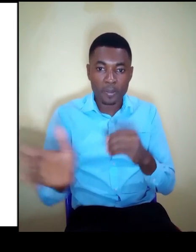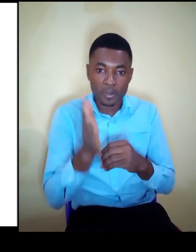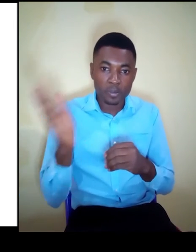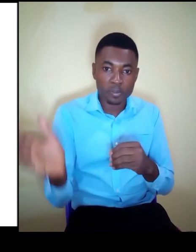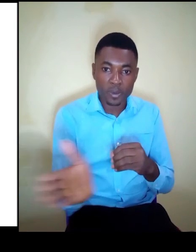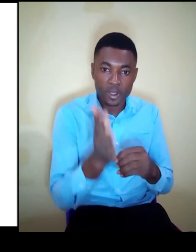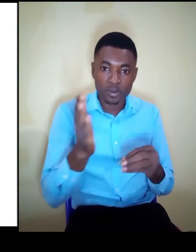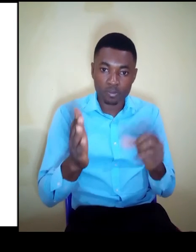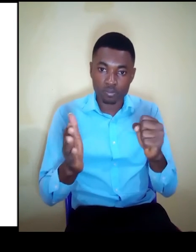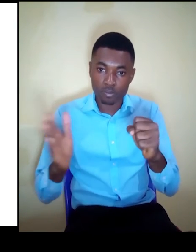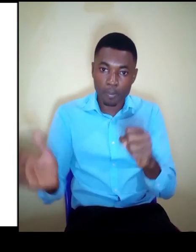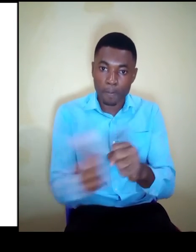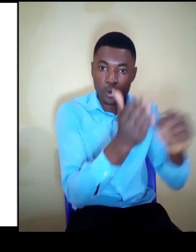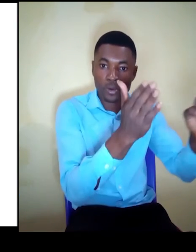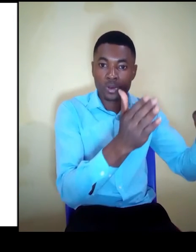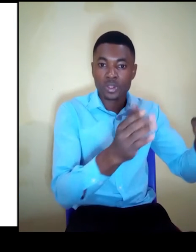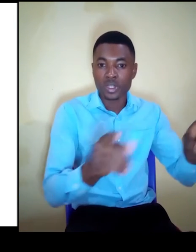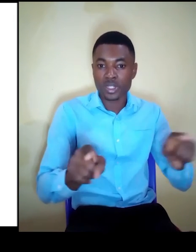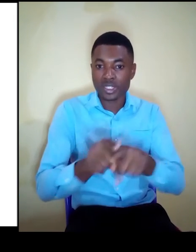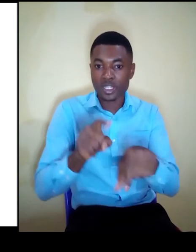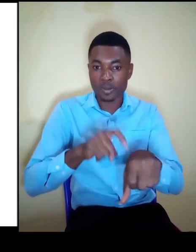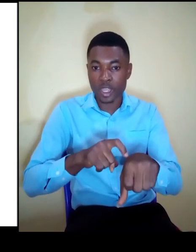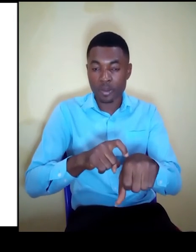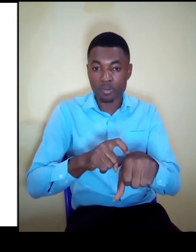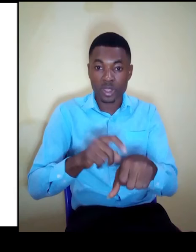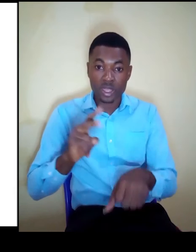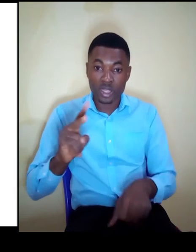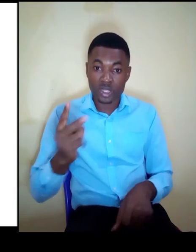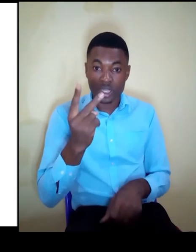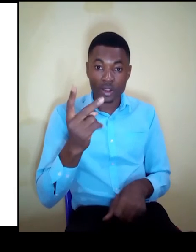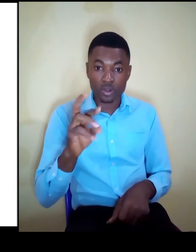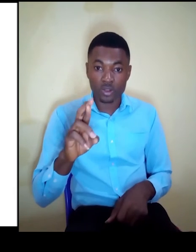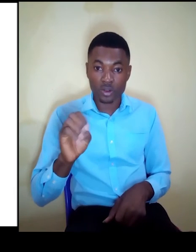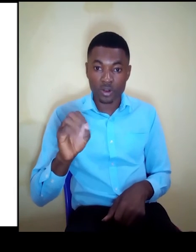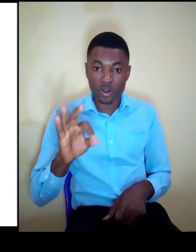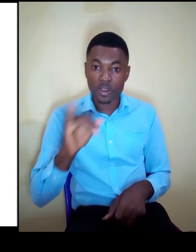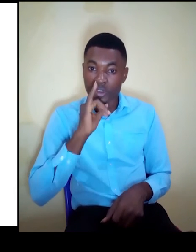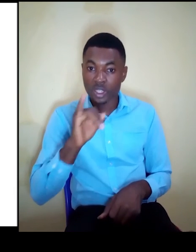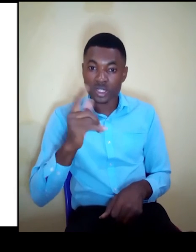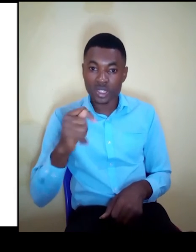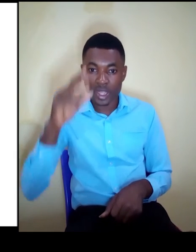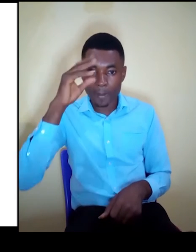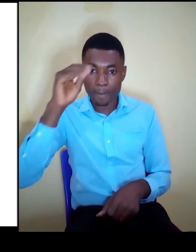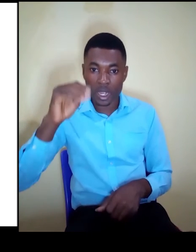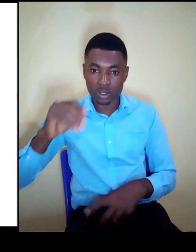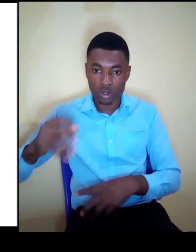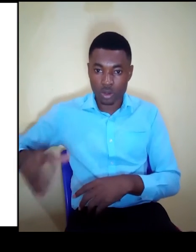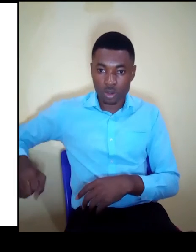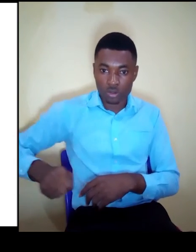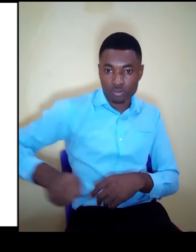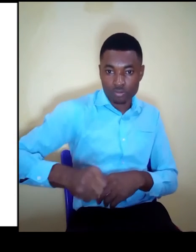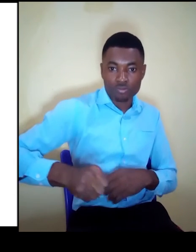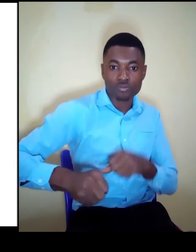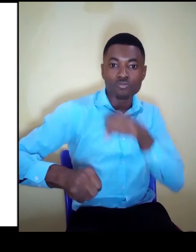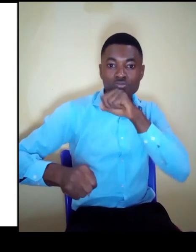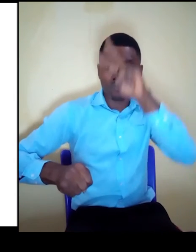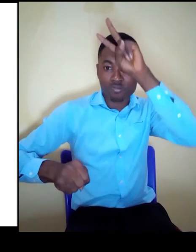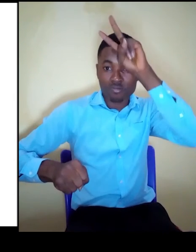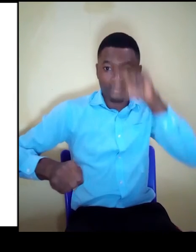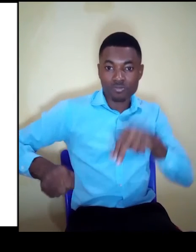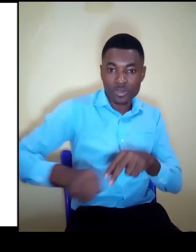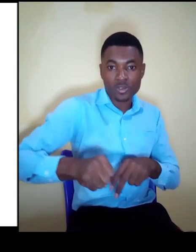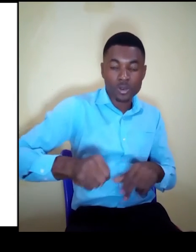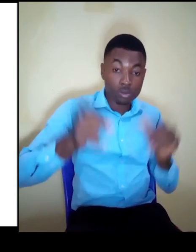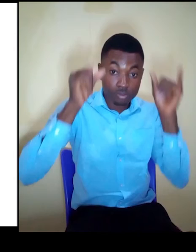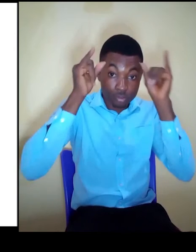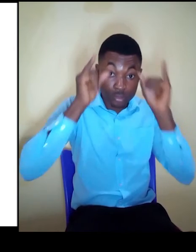and two reference is the man was dragging the goats. So we see the man himself and the